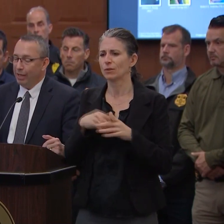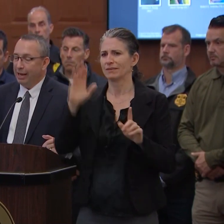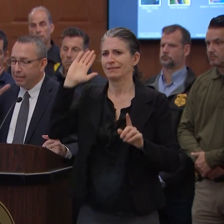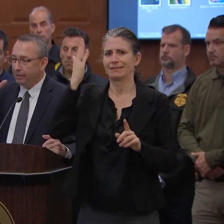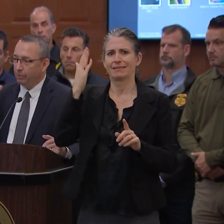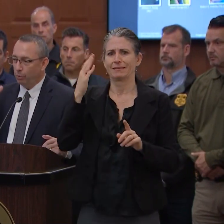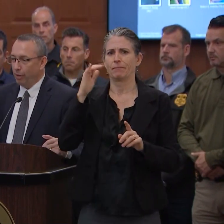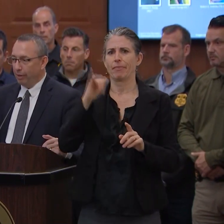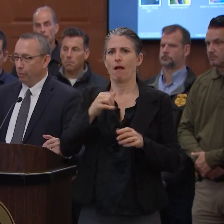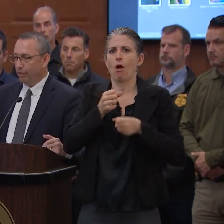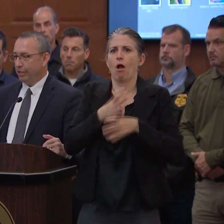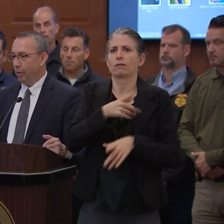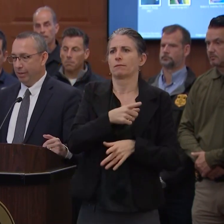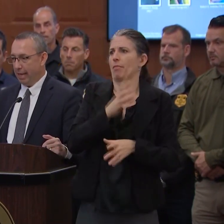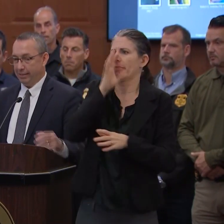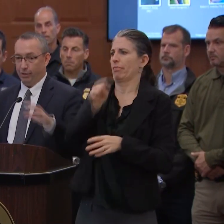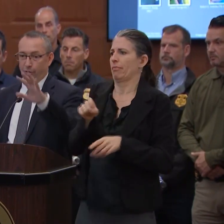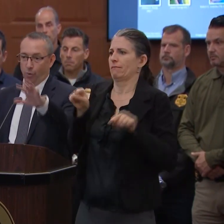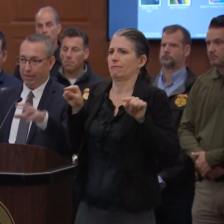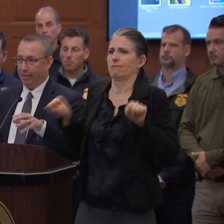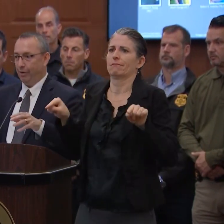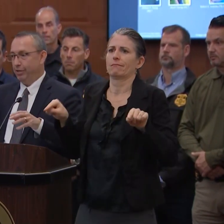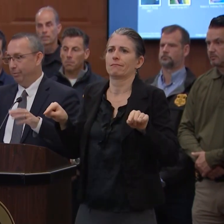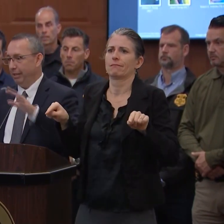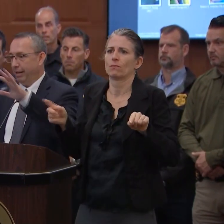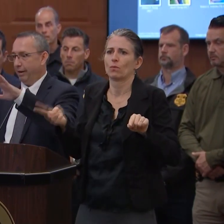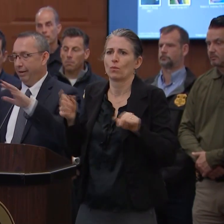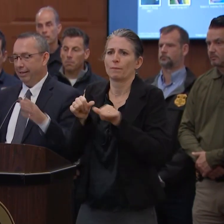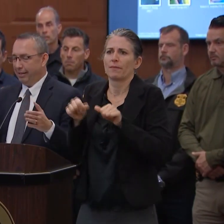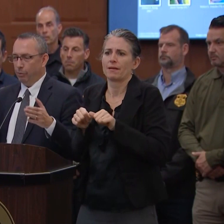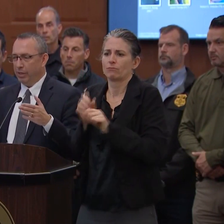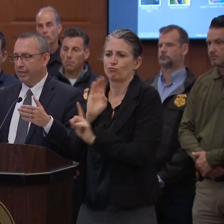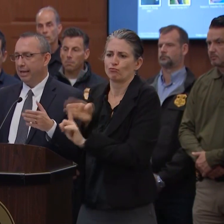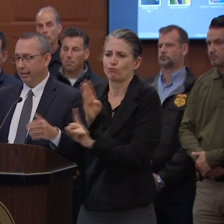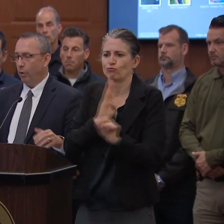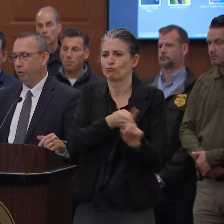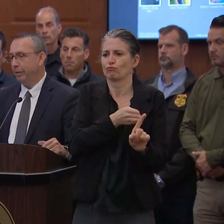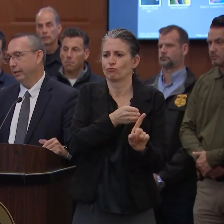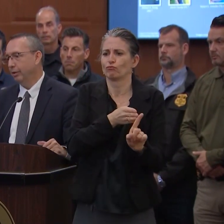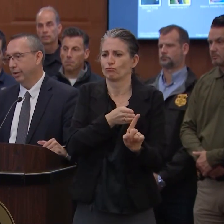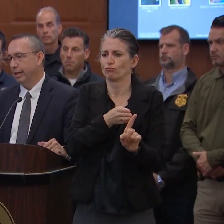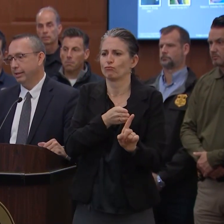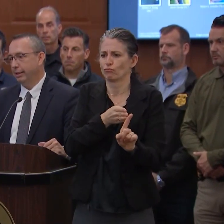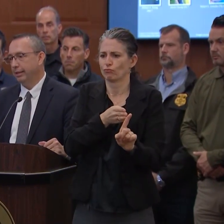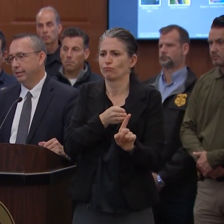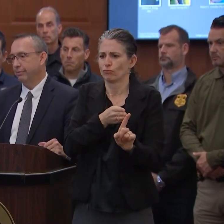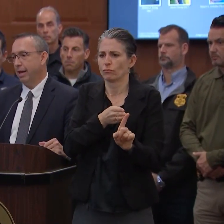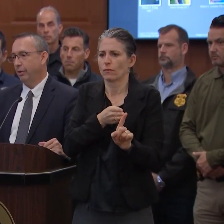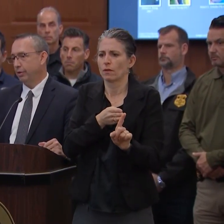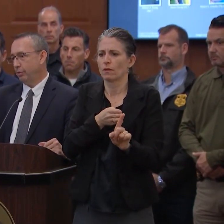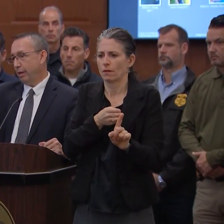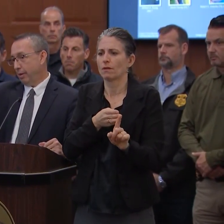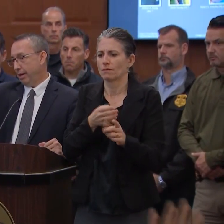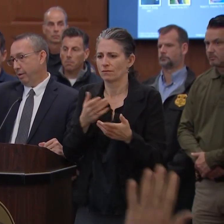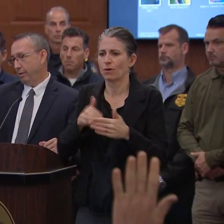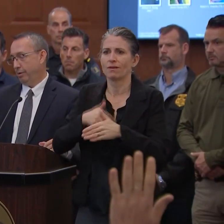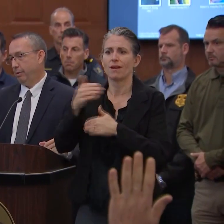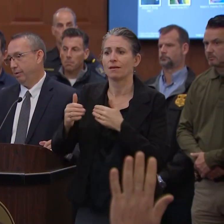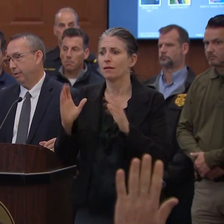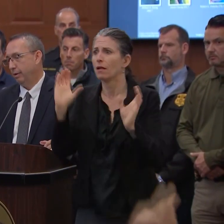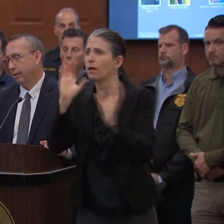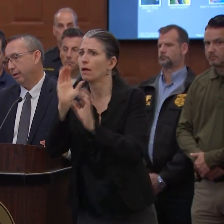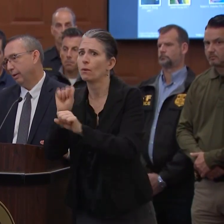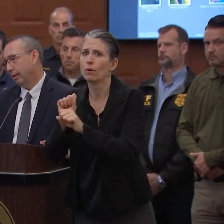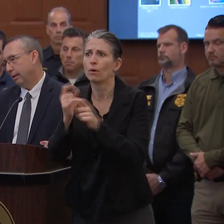it also led us to, where's he going next? He used to work here, he used to be there, and what's that going to ultimately look like? So I think that's a valid question. Right here?